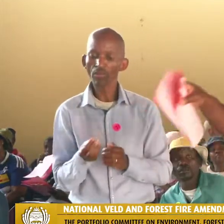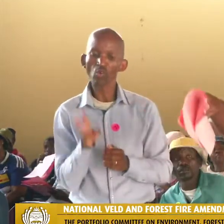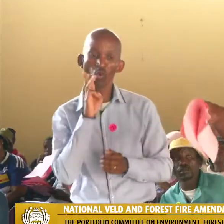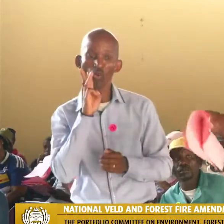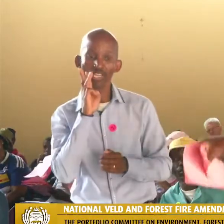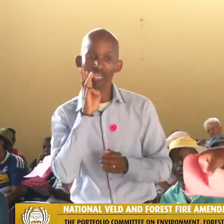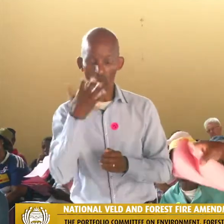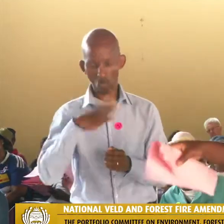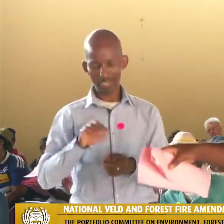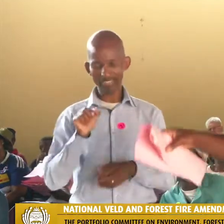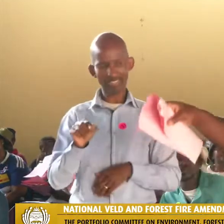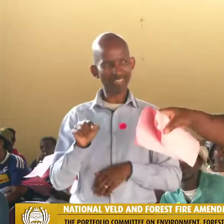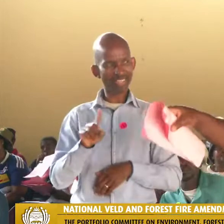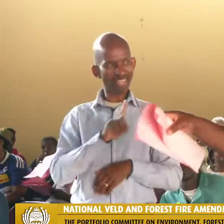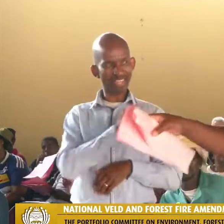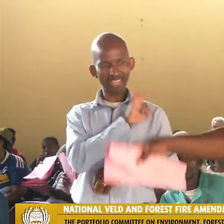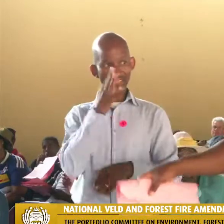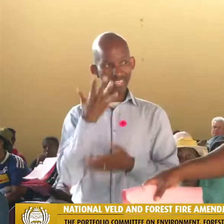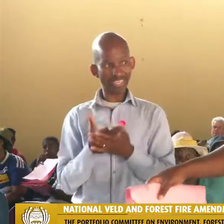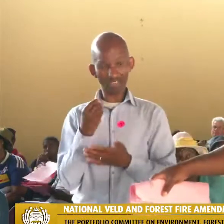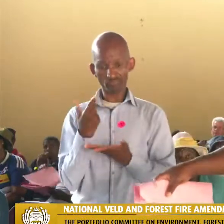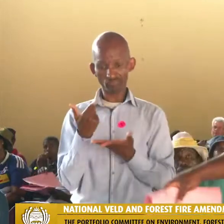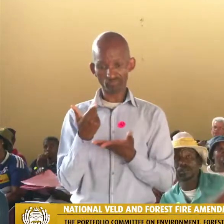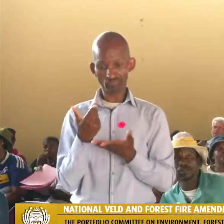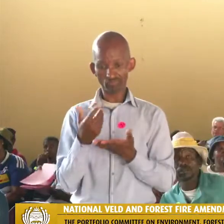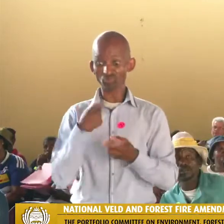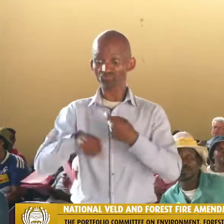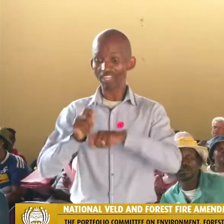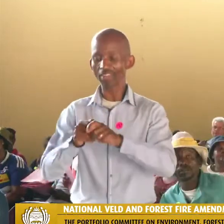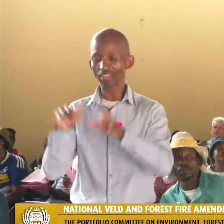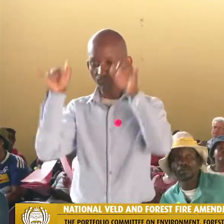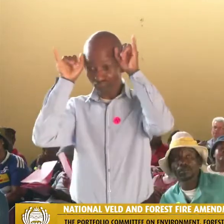into engenqandiwe uba ngabe bikhona indawo yokusela inkomo.